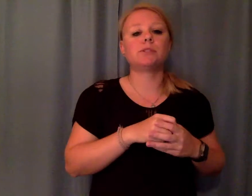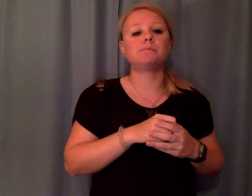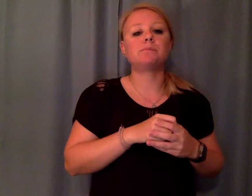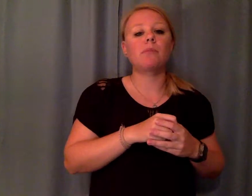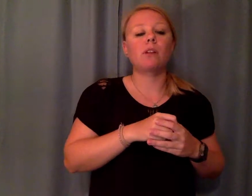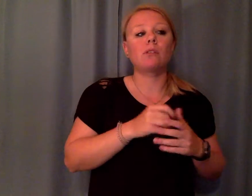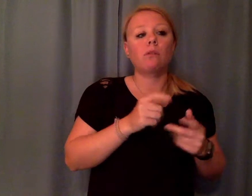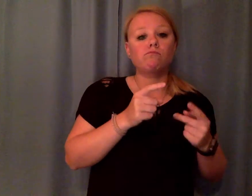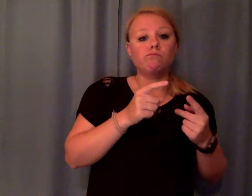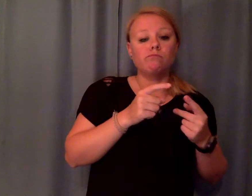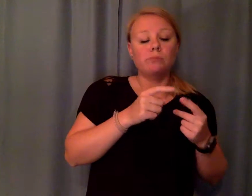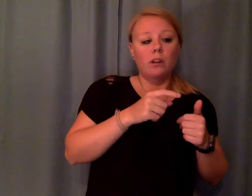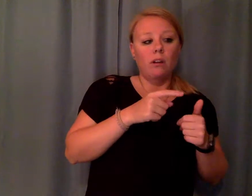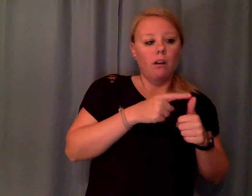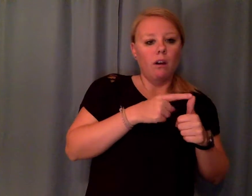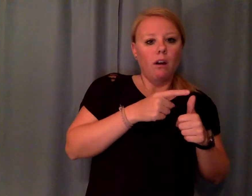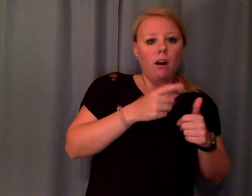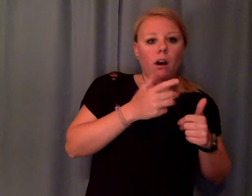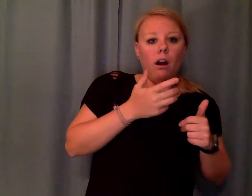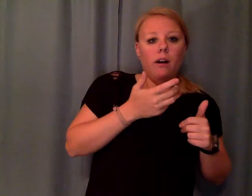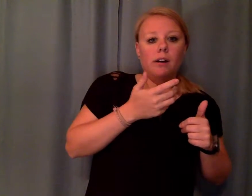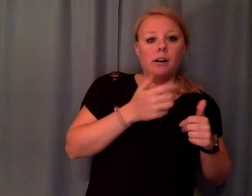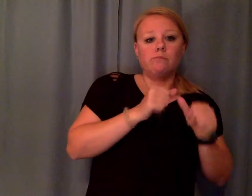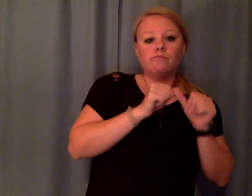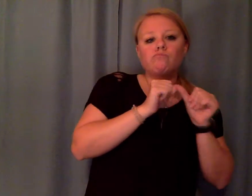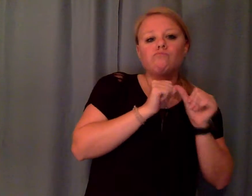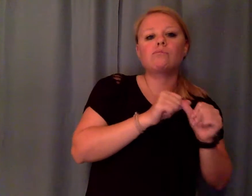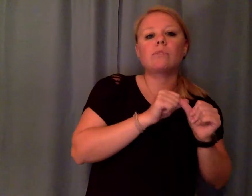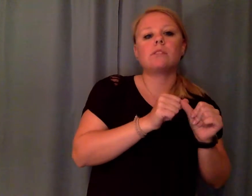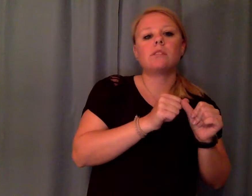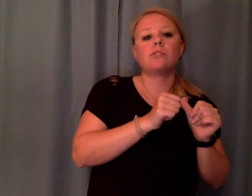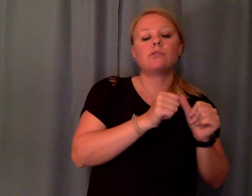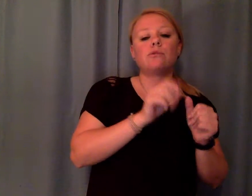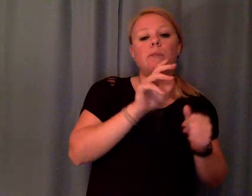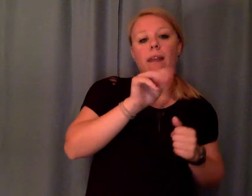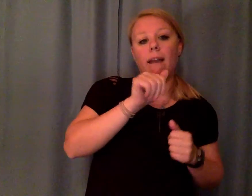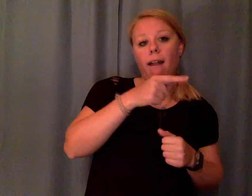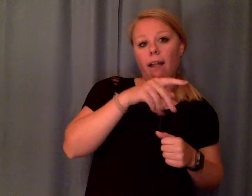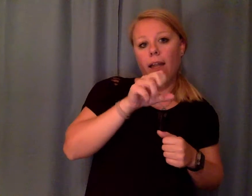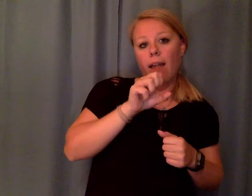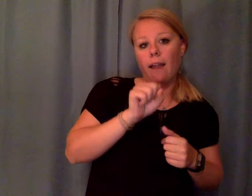ways for students to share knowledge with others. Thank you.